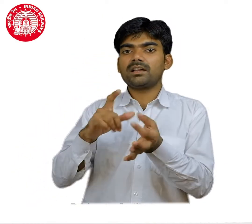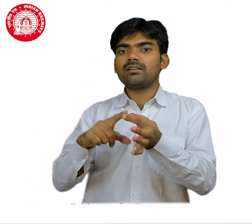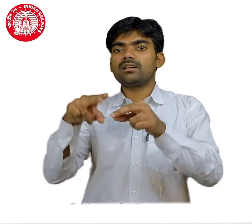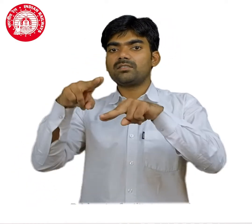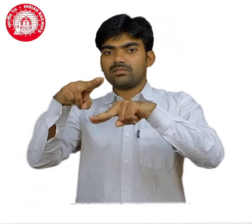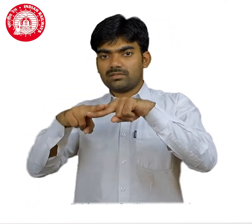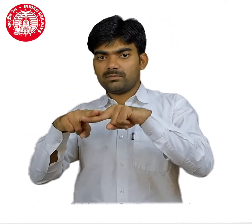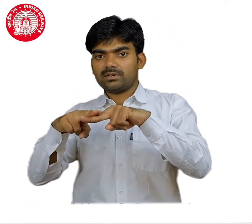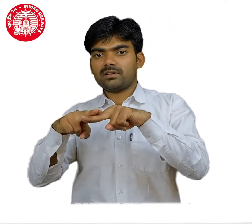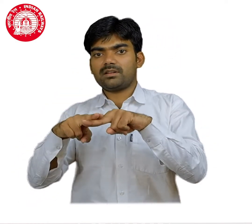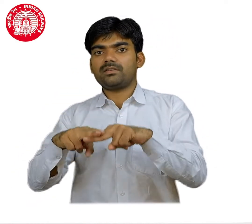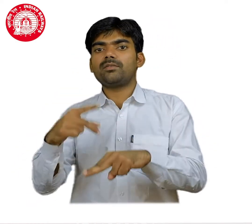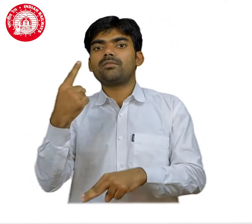using wheelchairs.